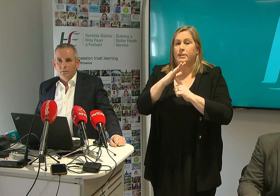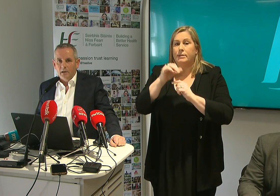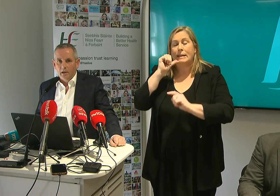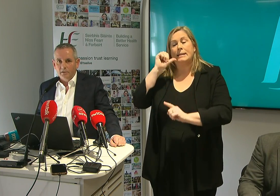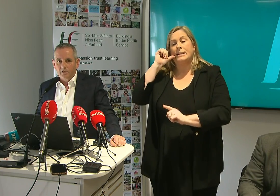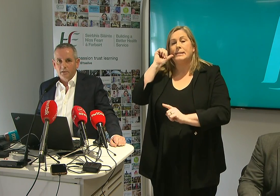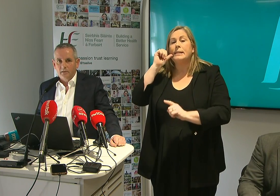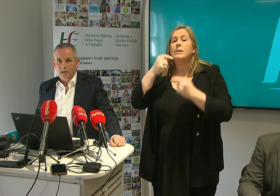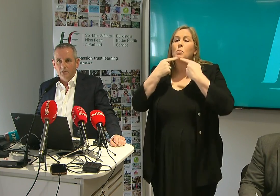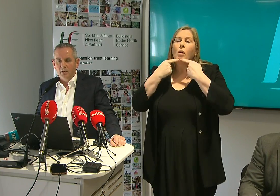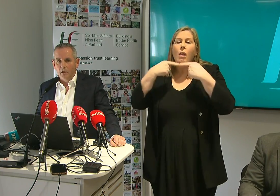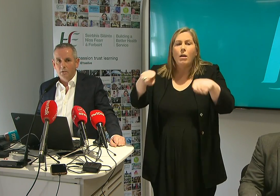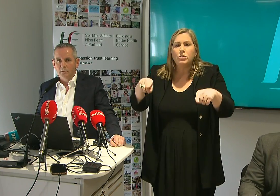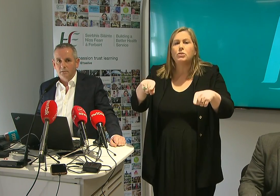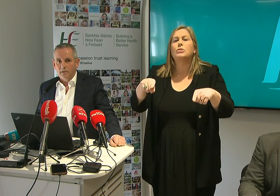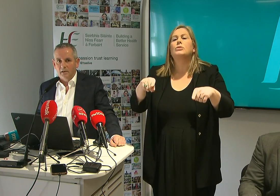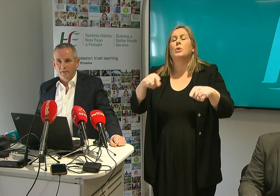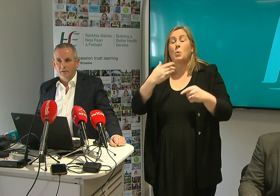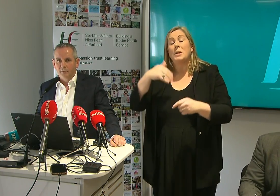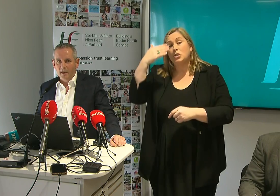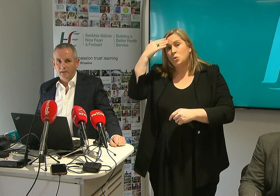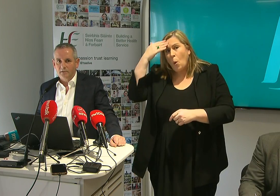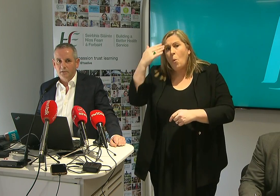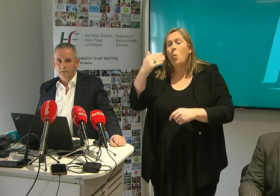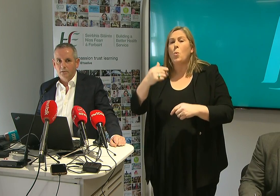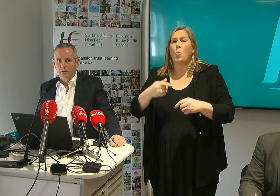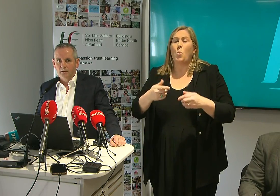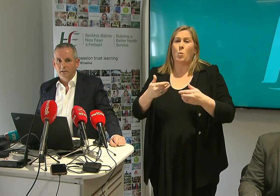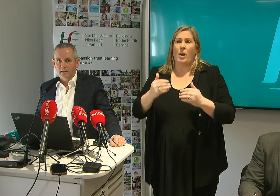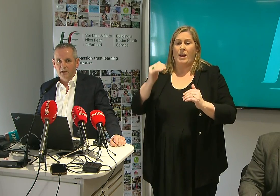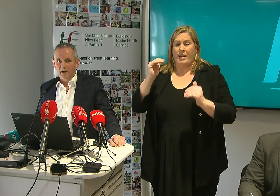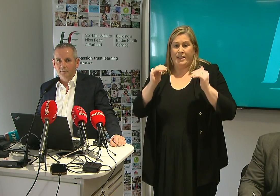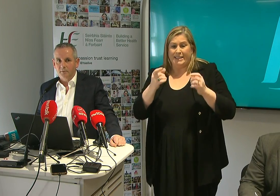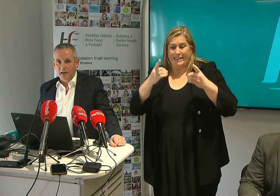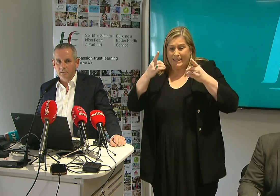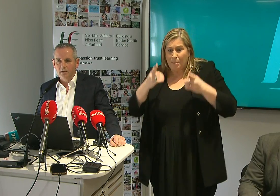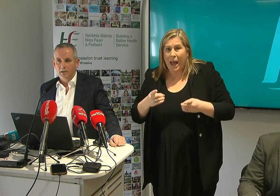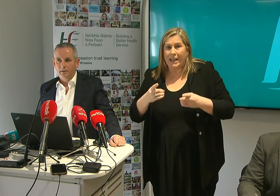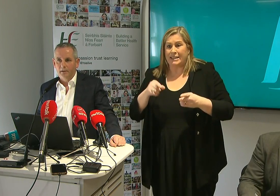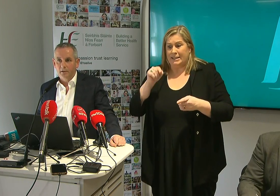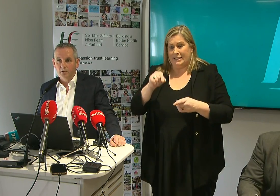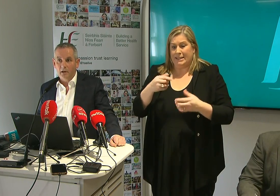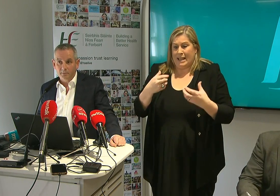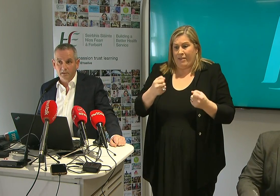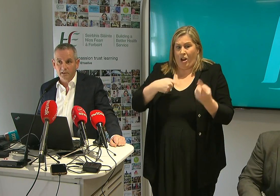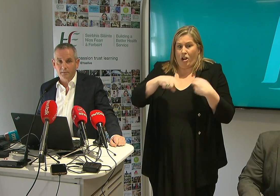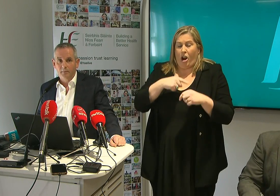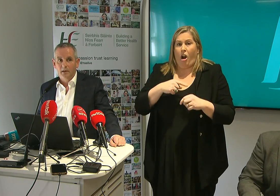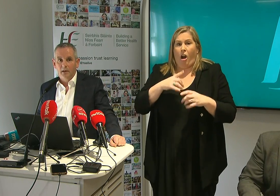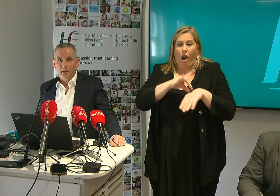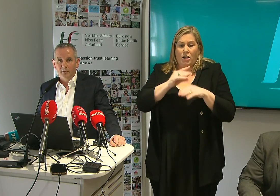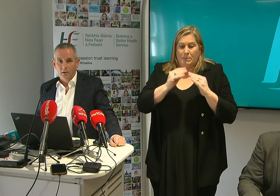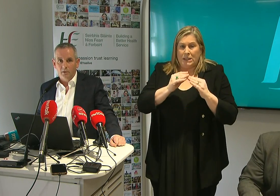Yesterday, we launched we know that the level of demand that this can have the potential on our acute hospital